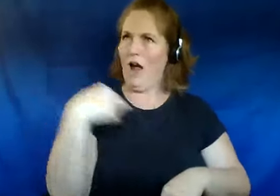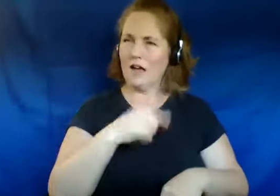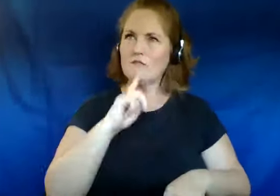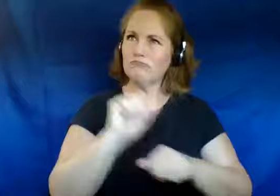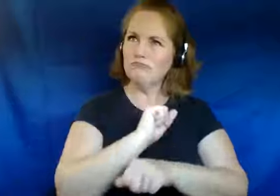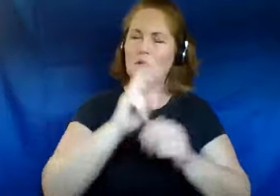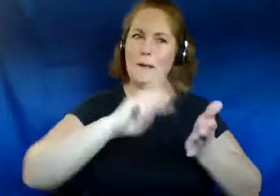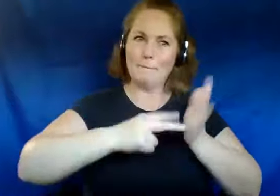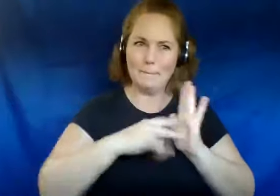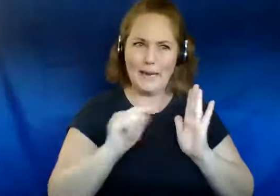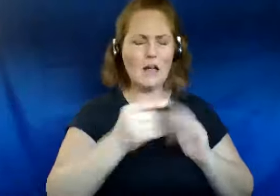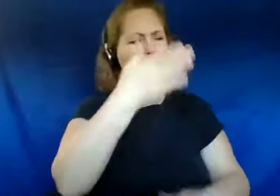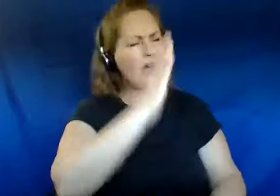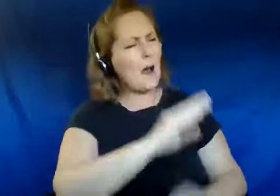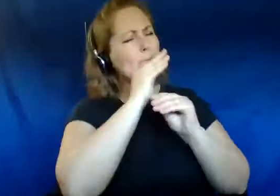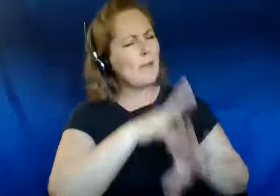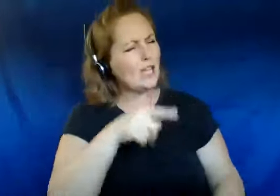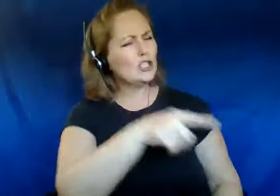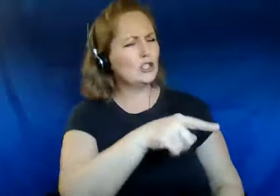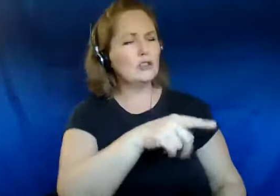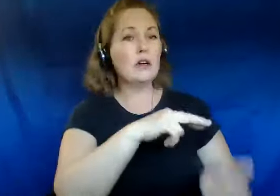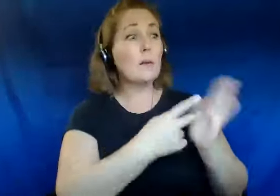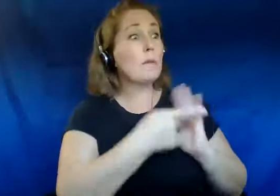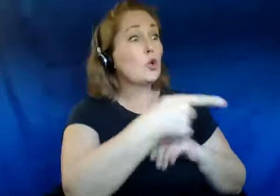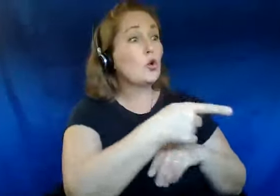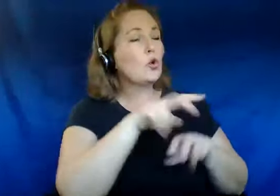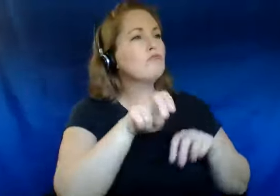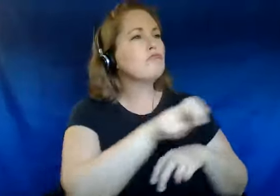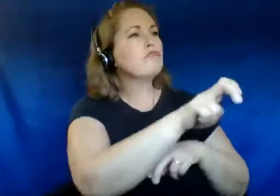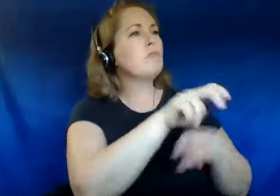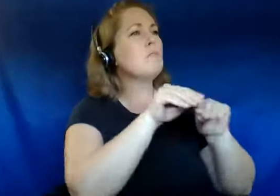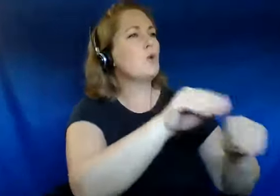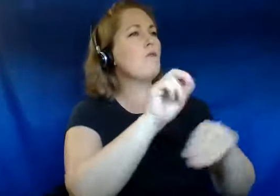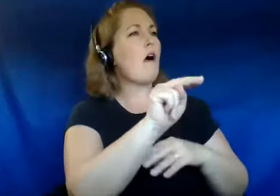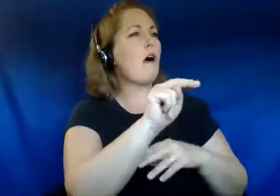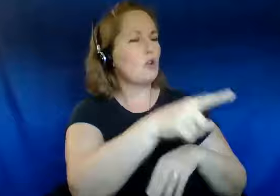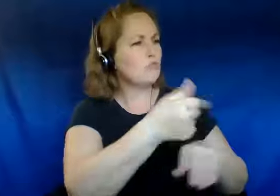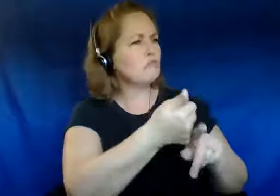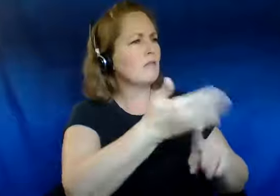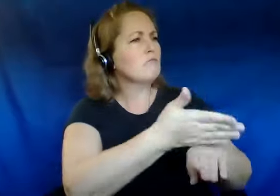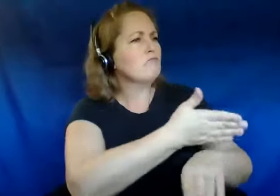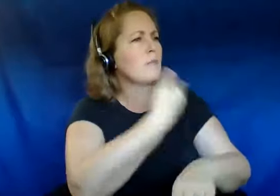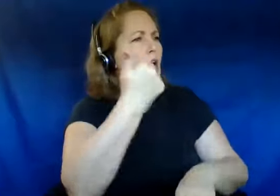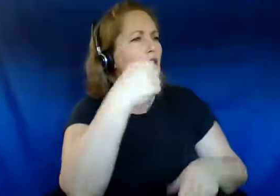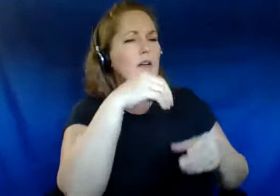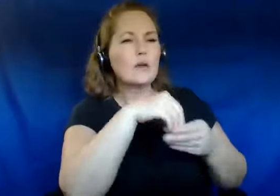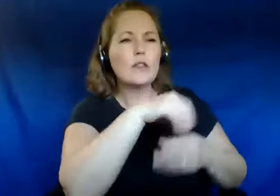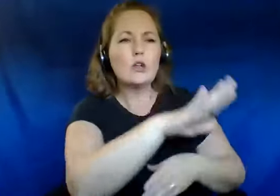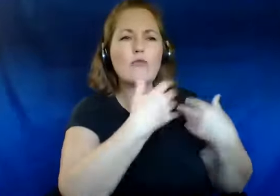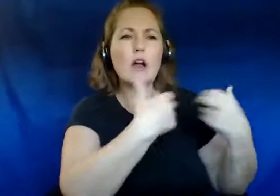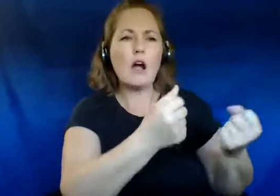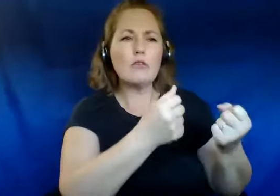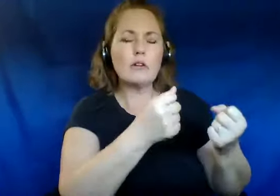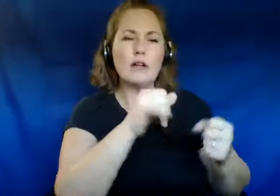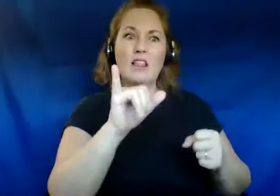move on so that you can get better in your own recovery. So these are the things I'm talking